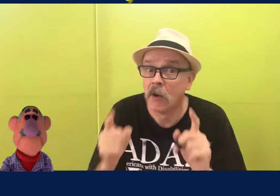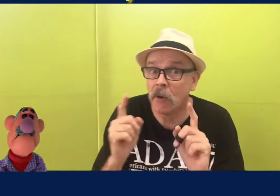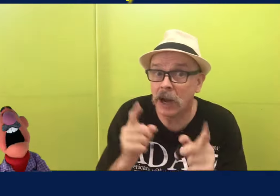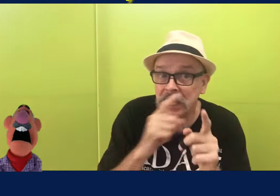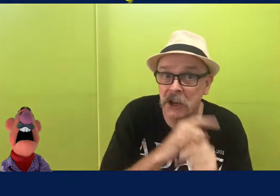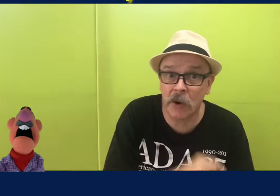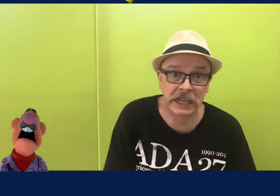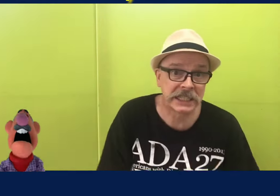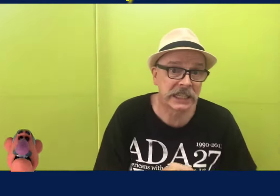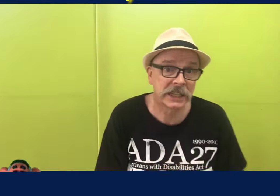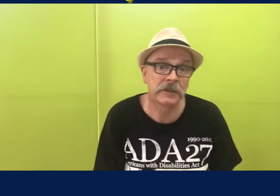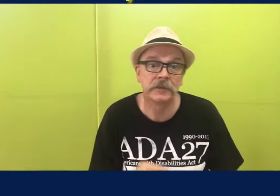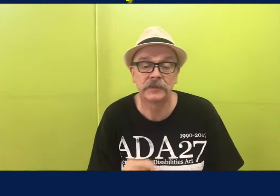What do you want?